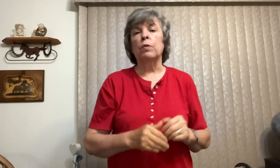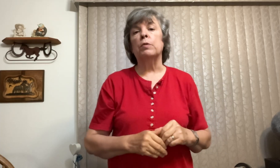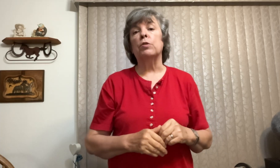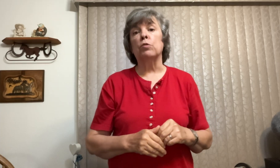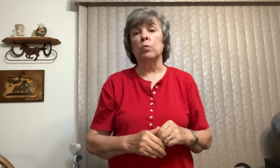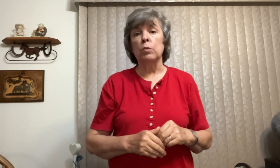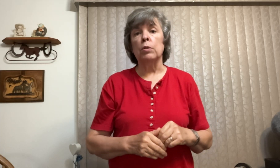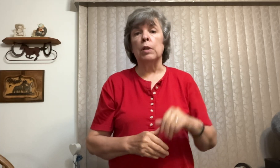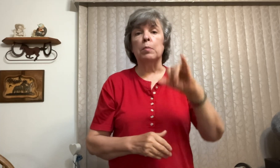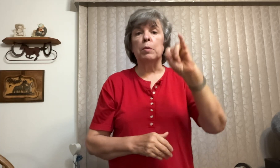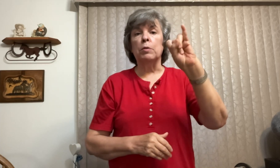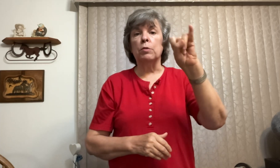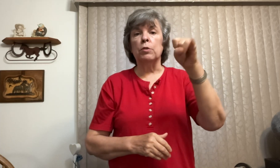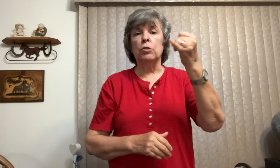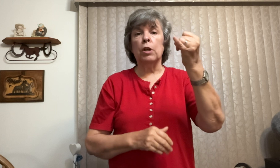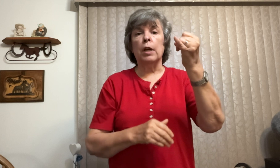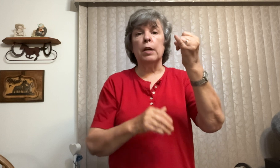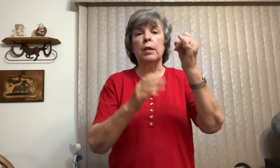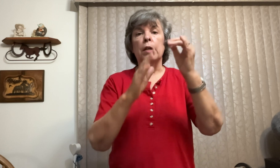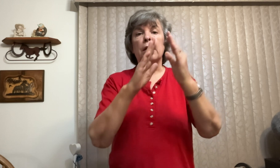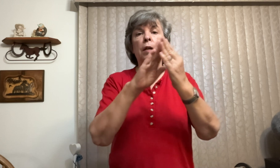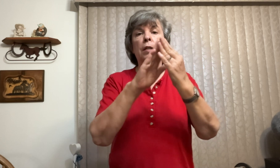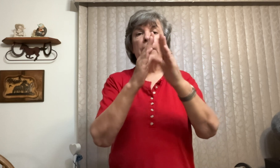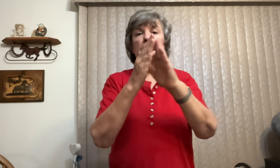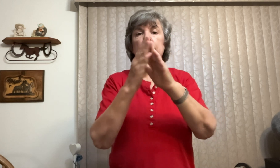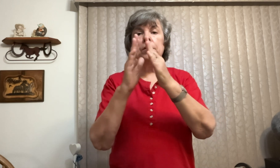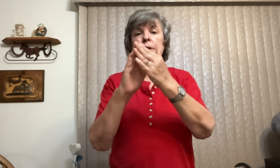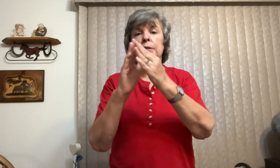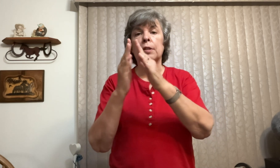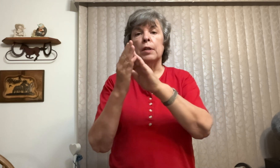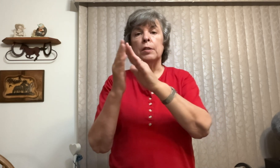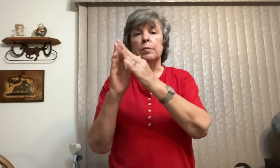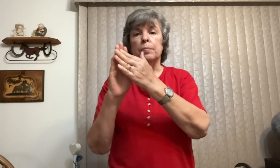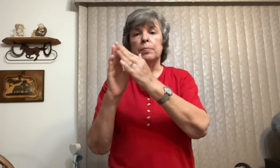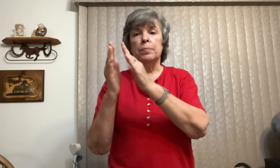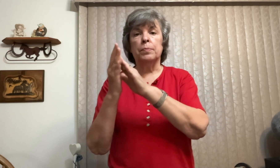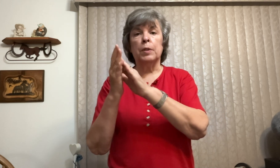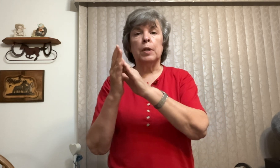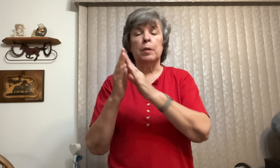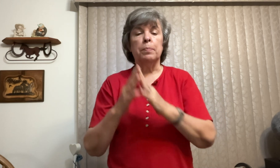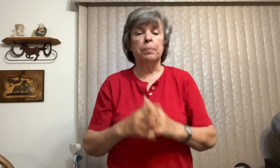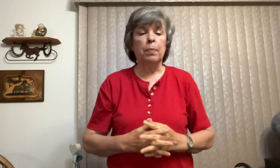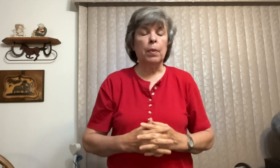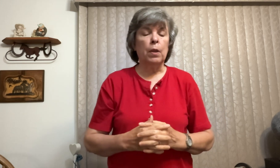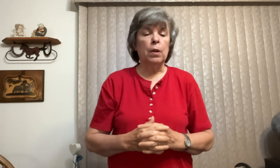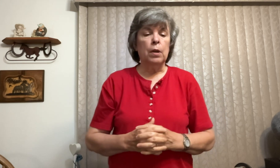was Jerusalem, you would do a J and then the city sign. Okay.